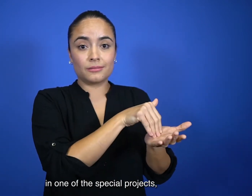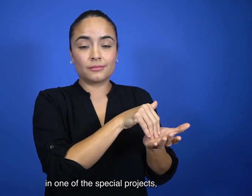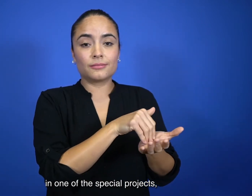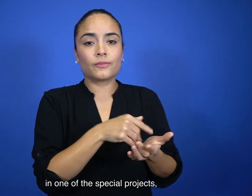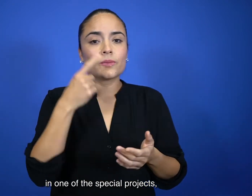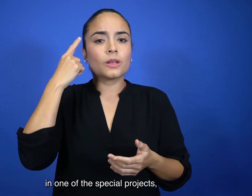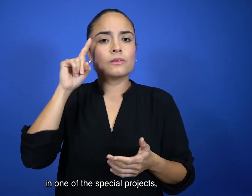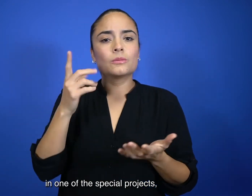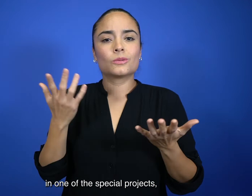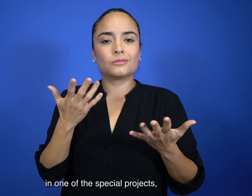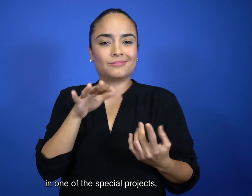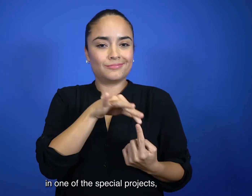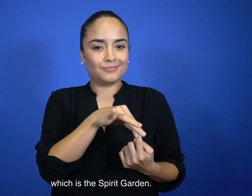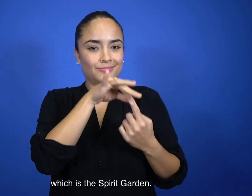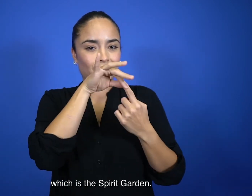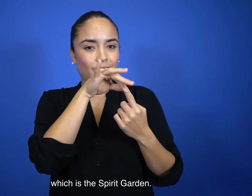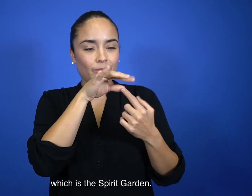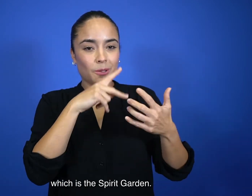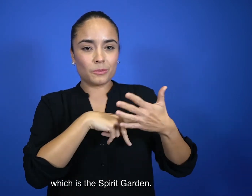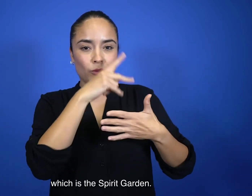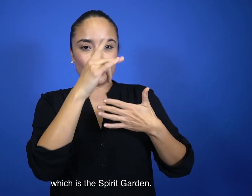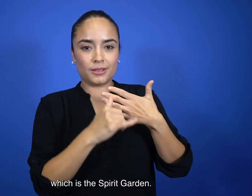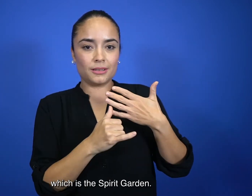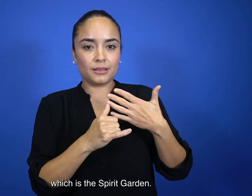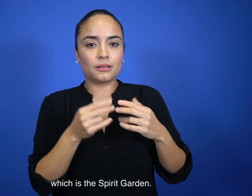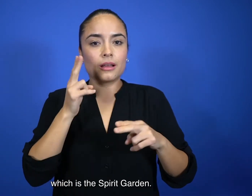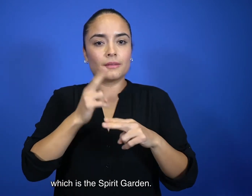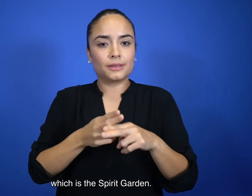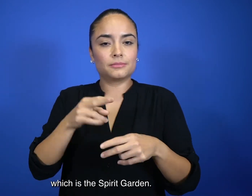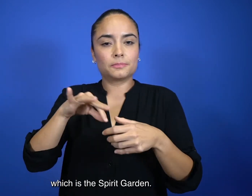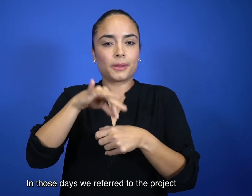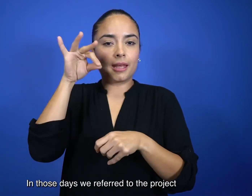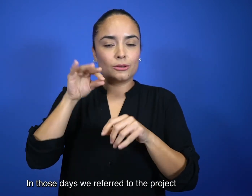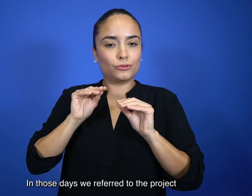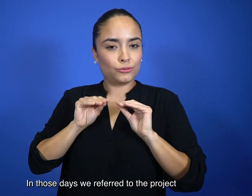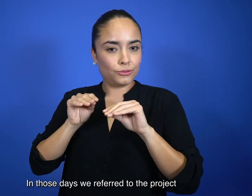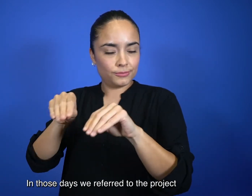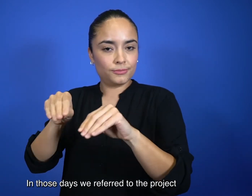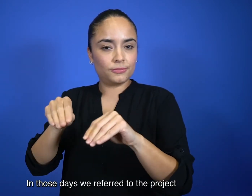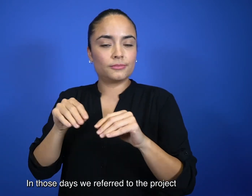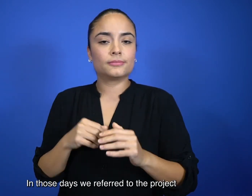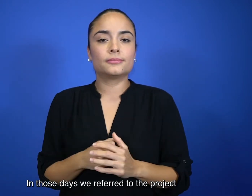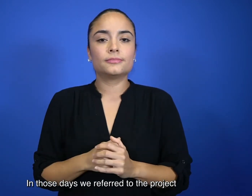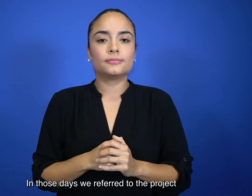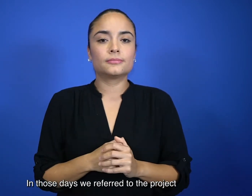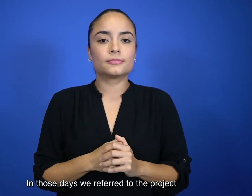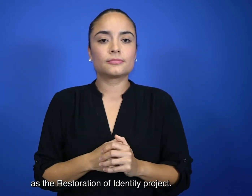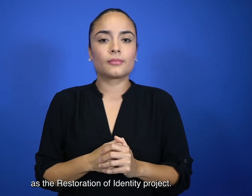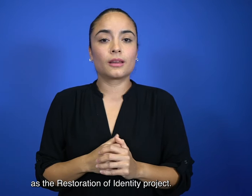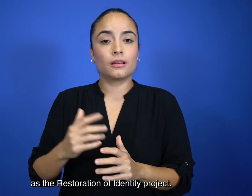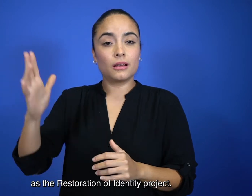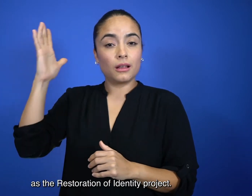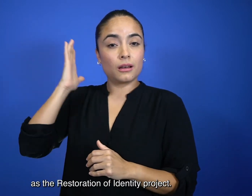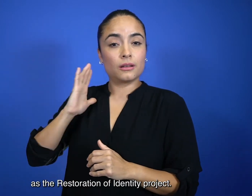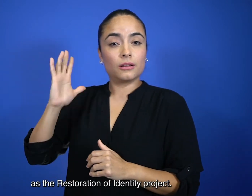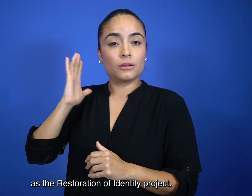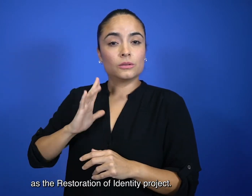the special projects, which is the Spirit Garden. In those days, we referred to the project as the Restoration of Identity